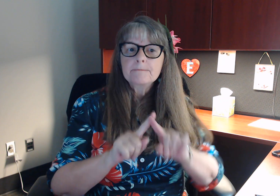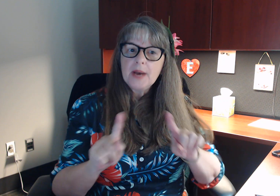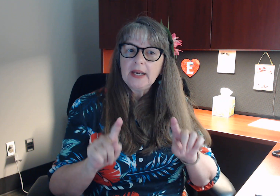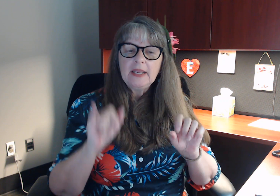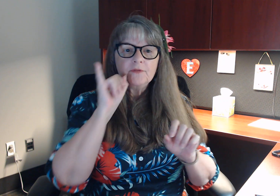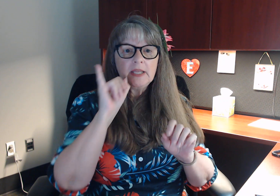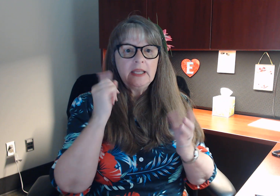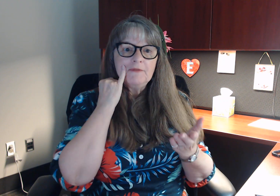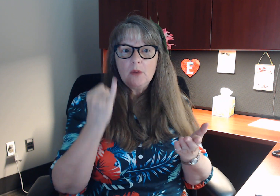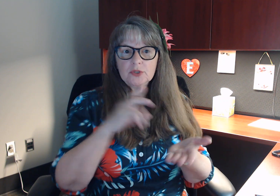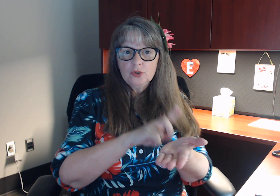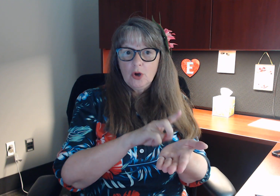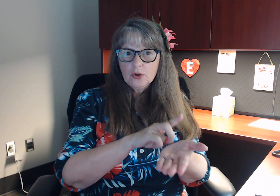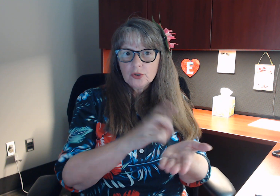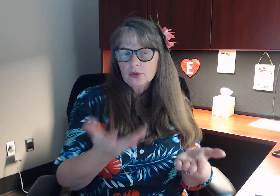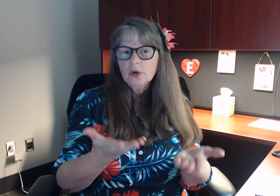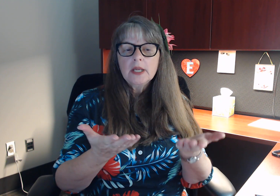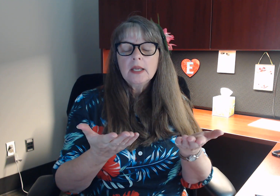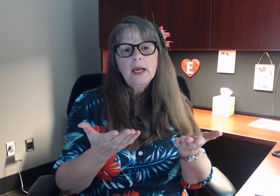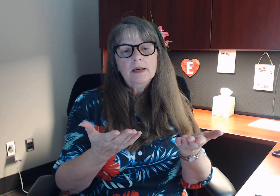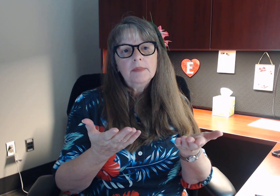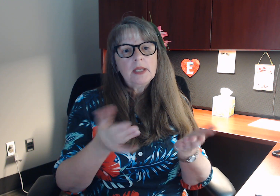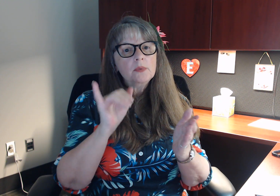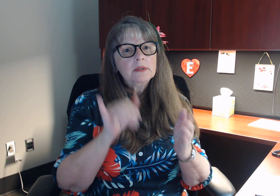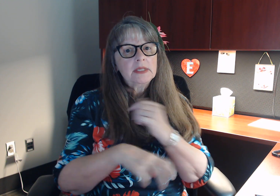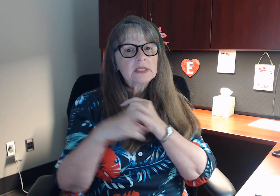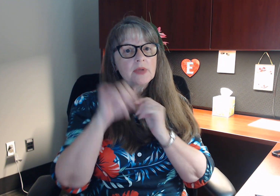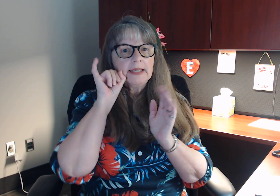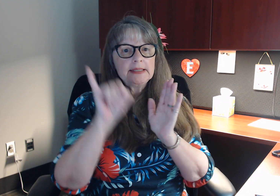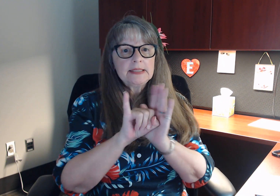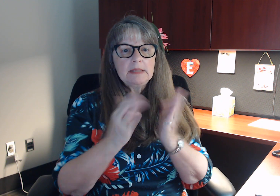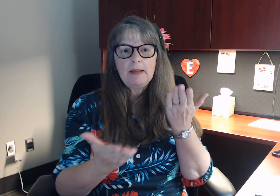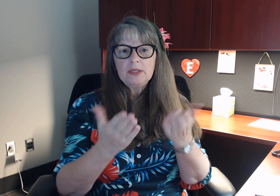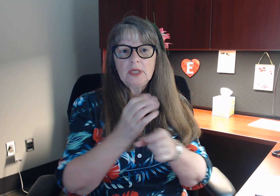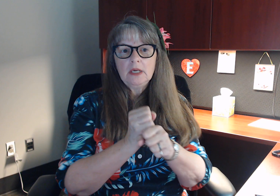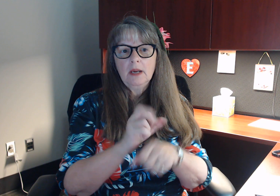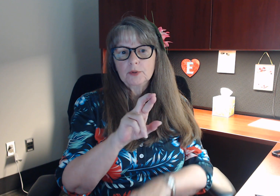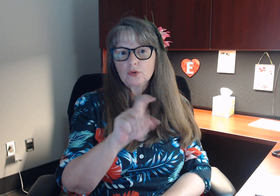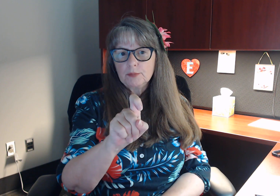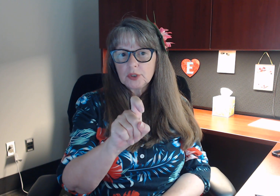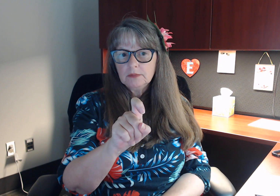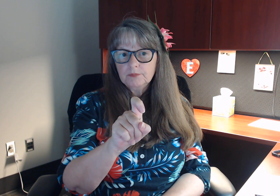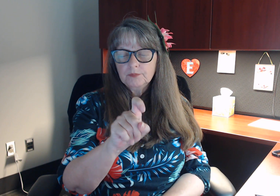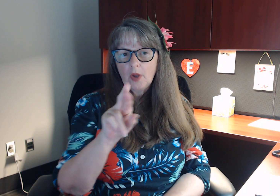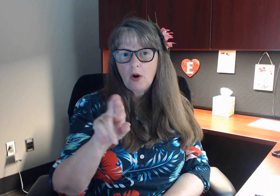but if I was a doctor, he would steal the identity maybe to get a prescription,